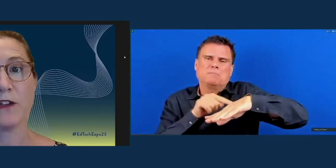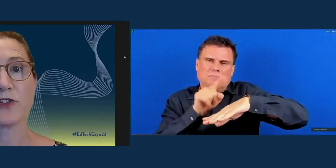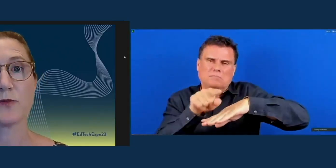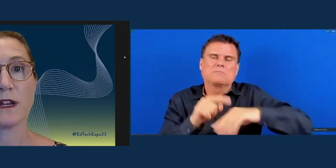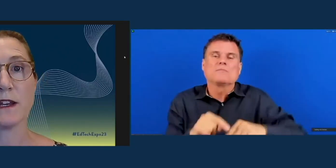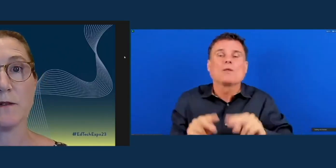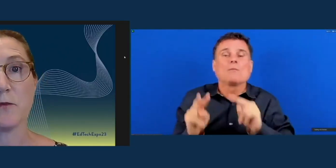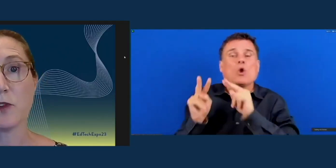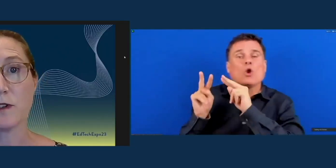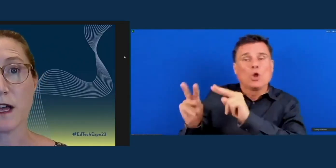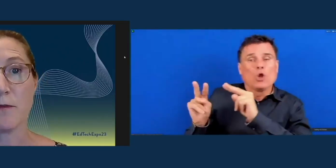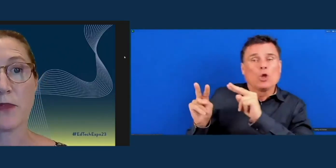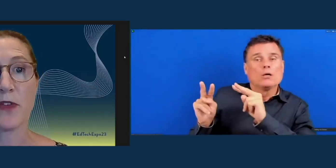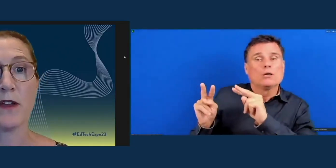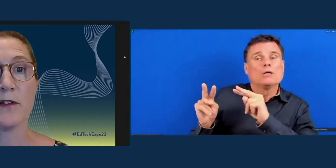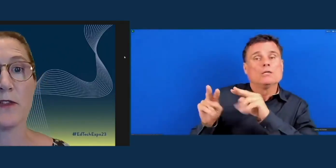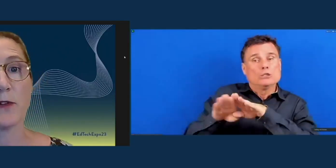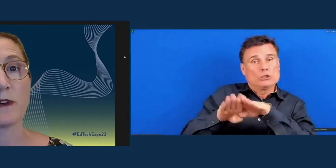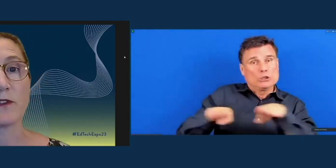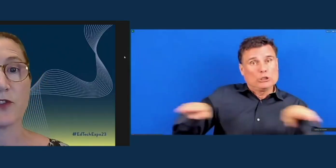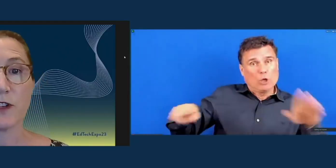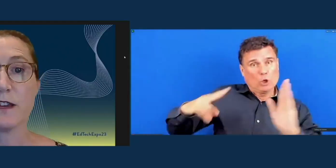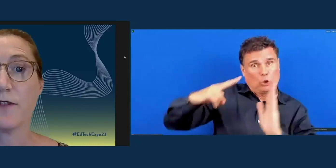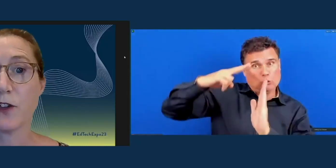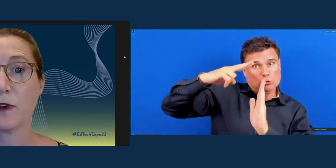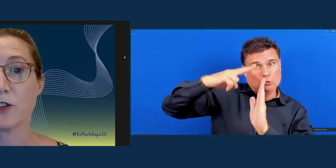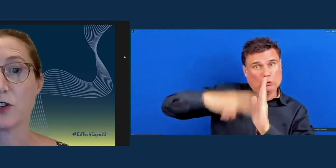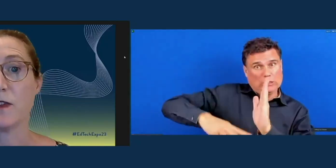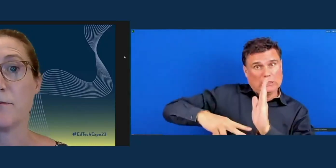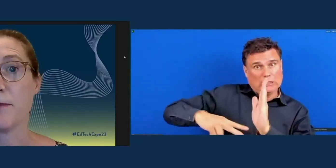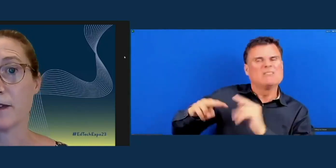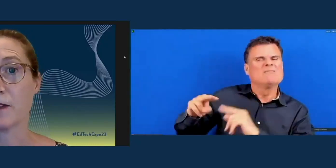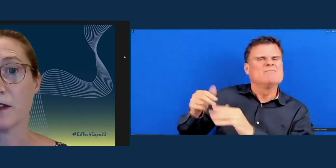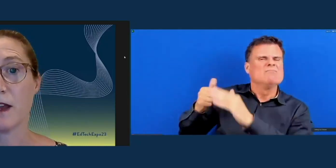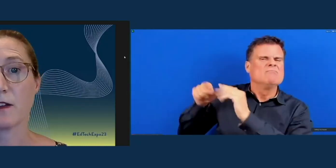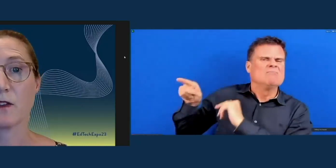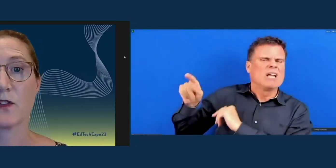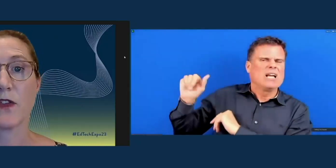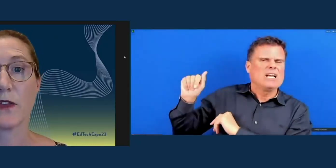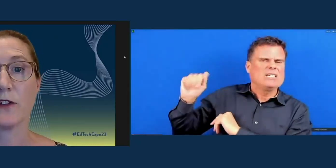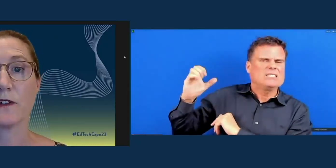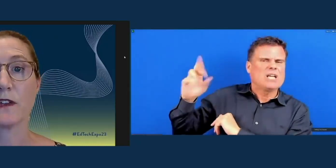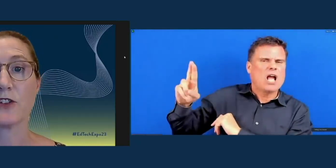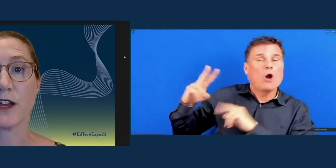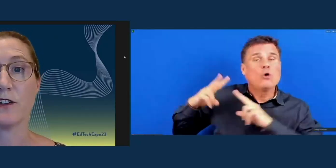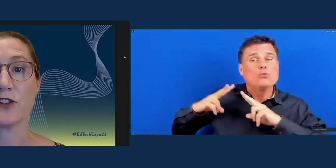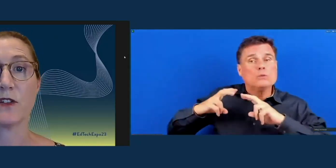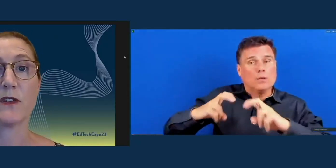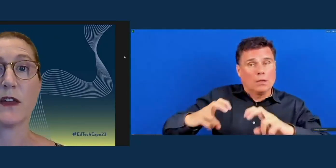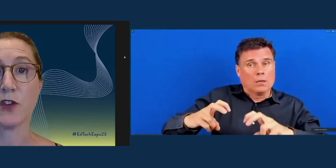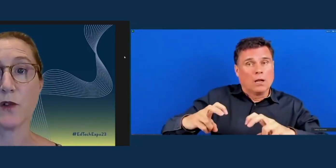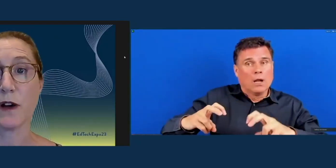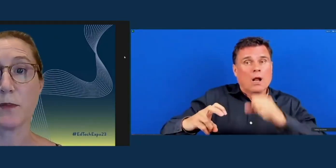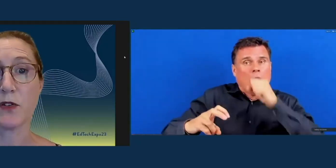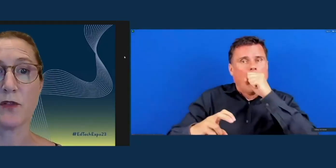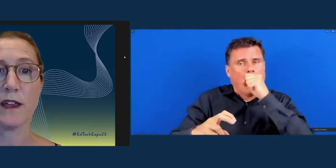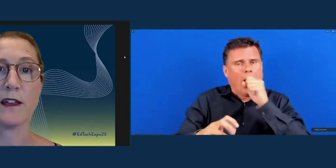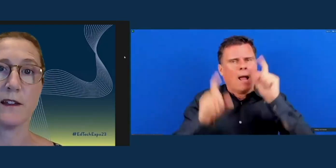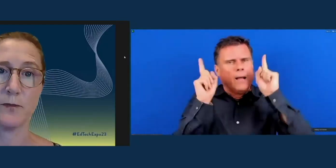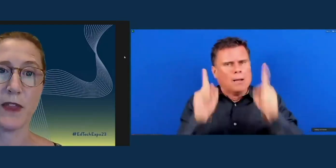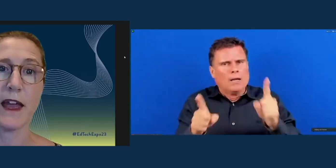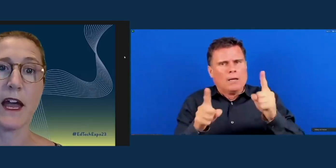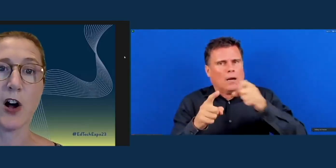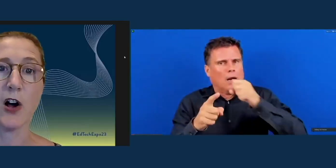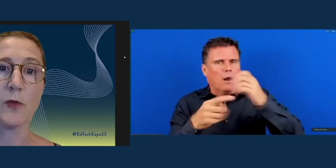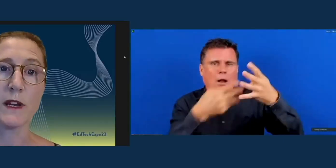hub to read in more depth the research and evaluation that best connects to the literacy challenges that you are